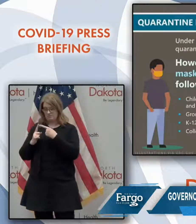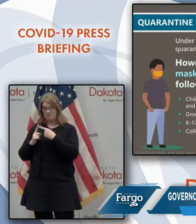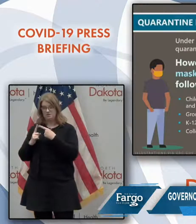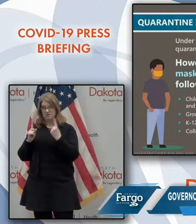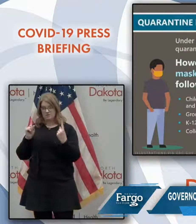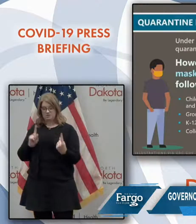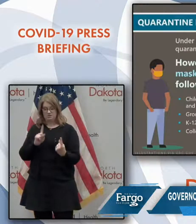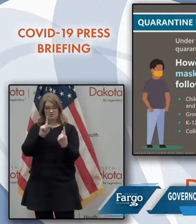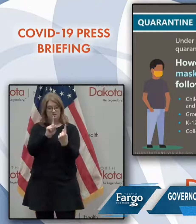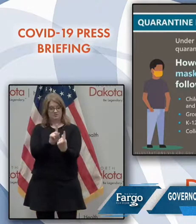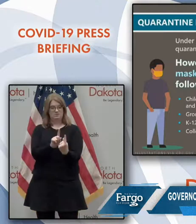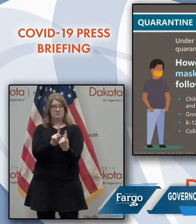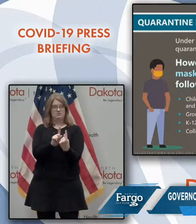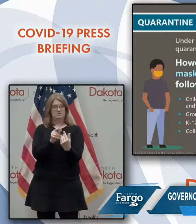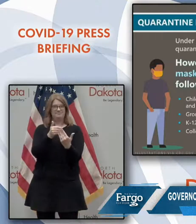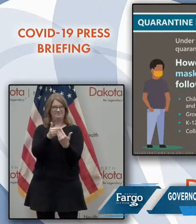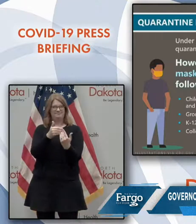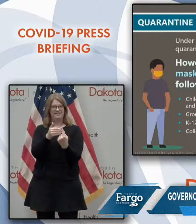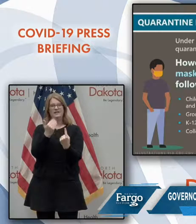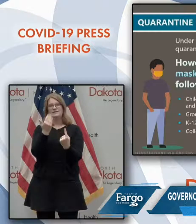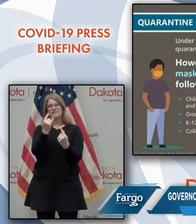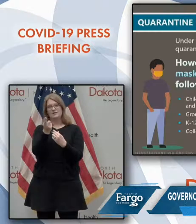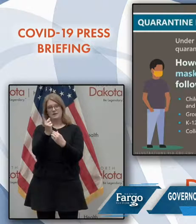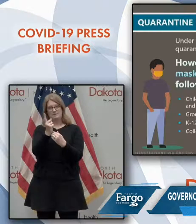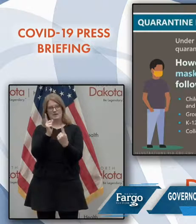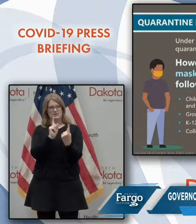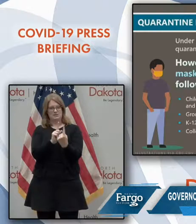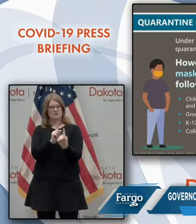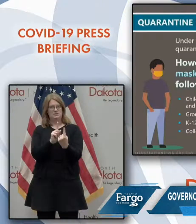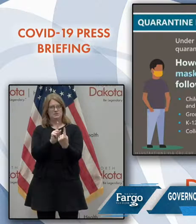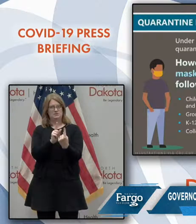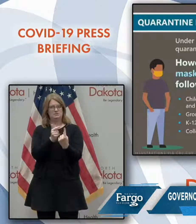15 minutes during a 24-hour period.